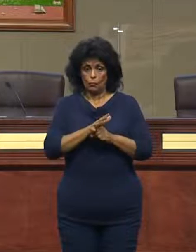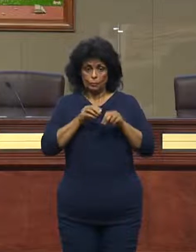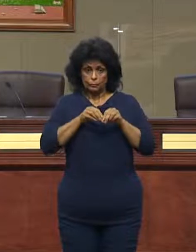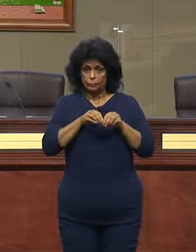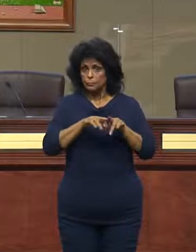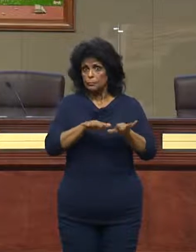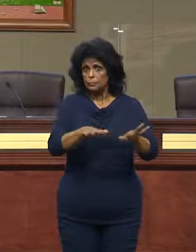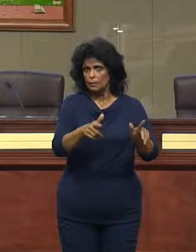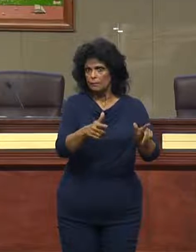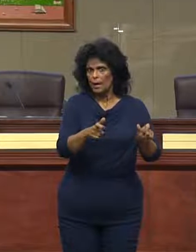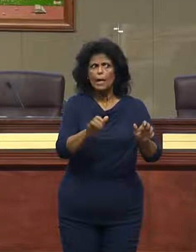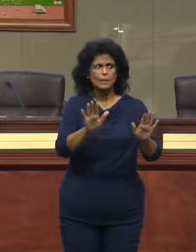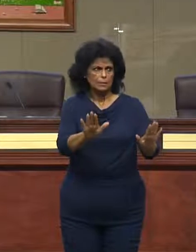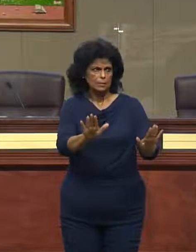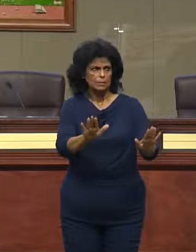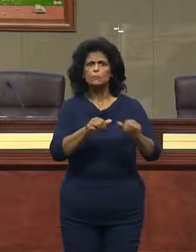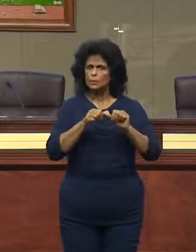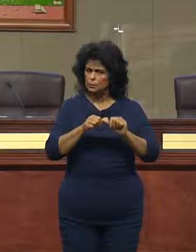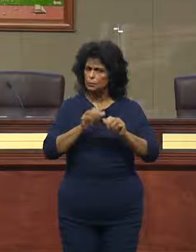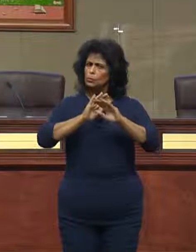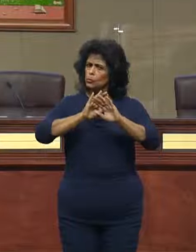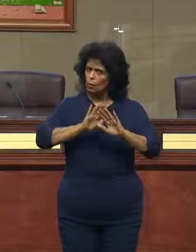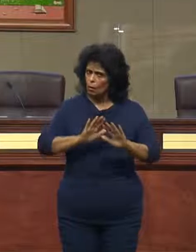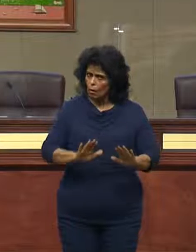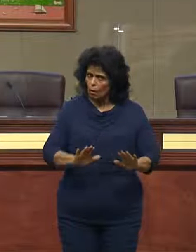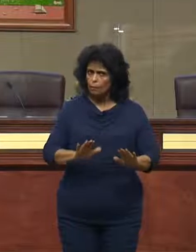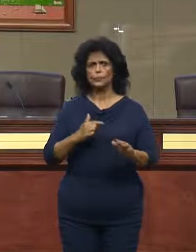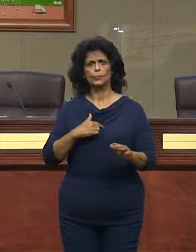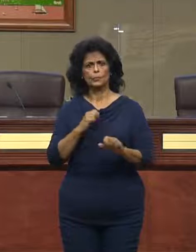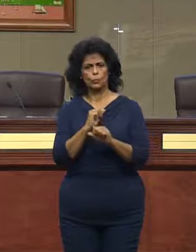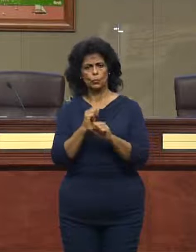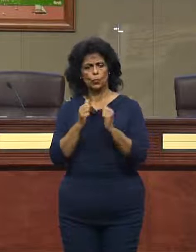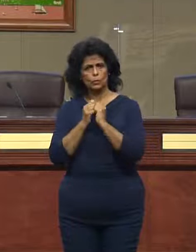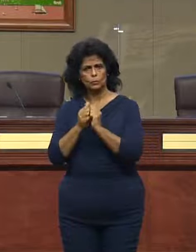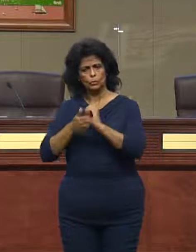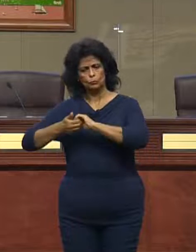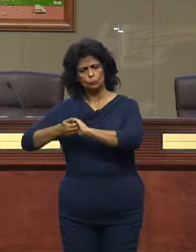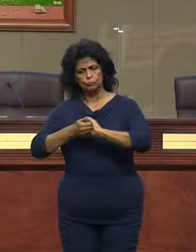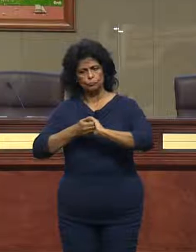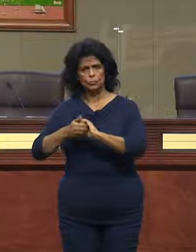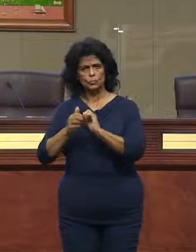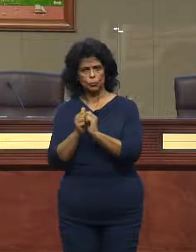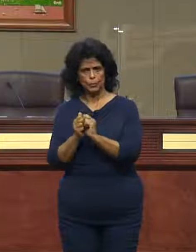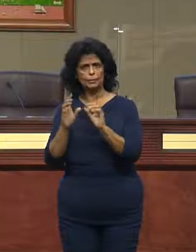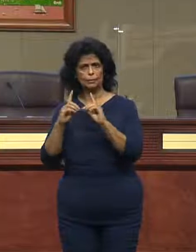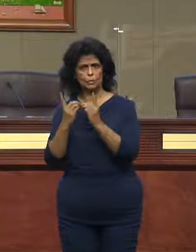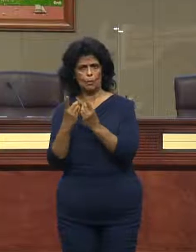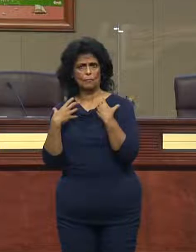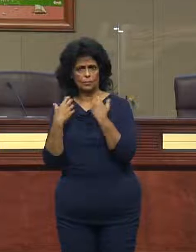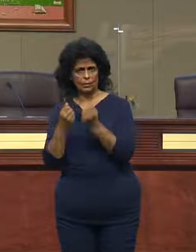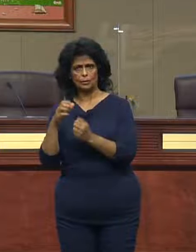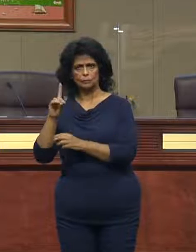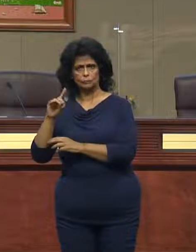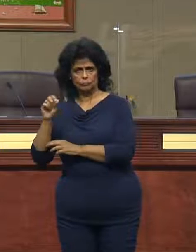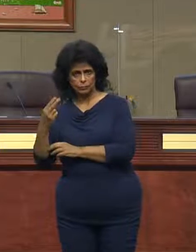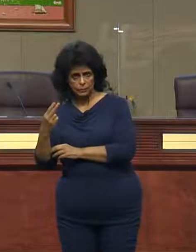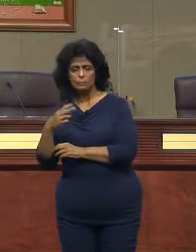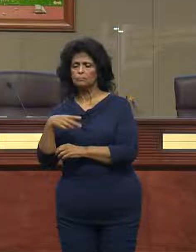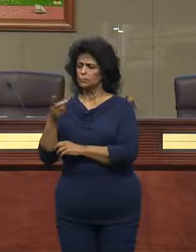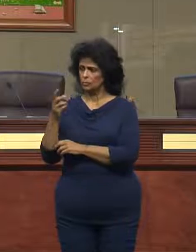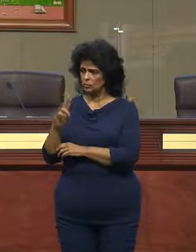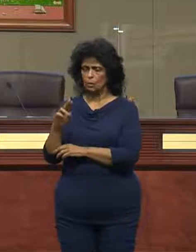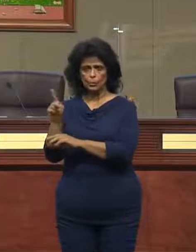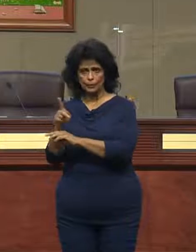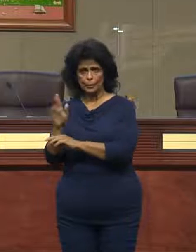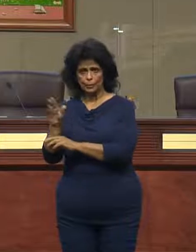closely with our partners at the Florida Department of Health, primarily Dr. Raul Pino and his staff, and we have